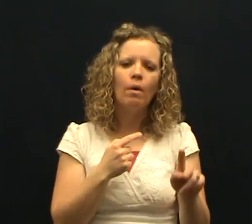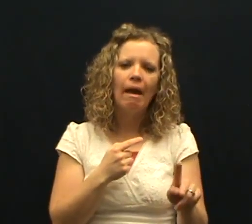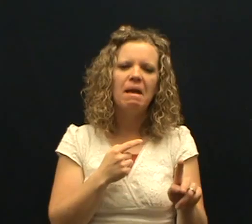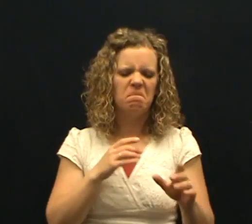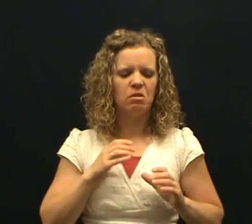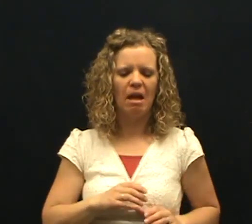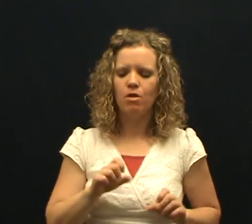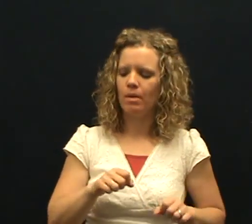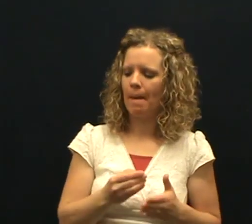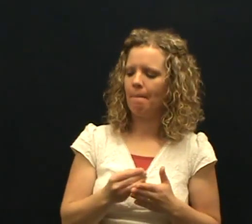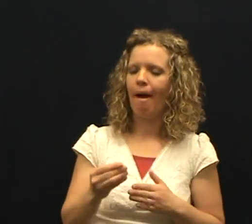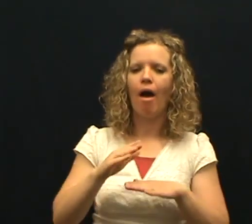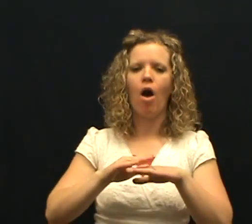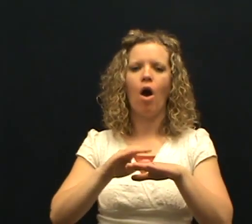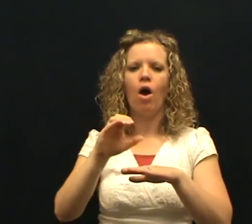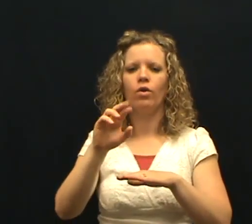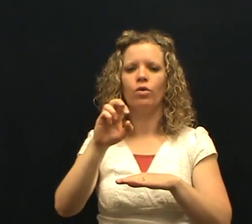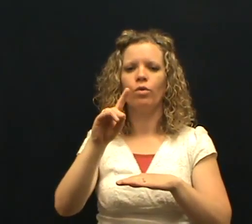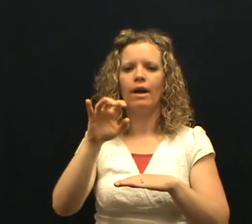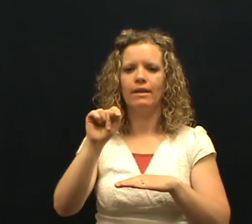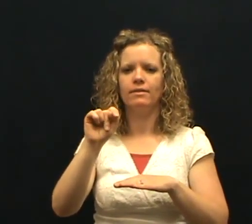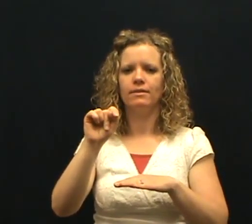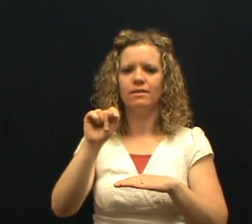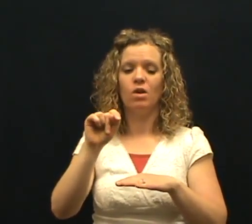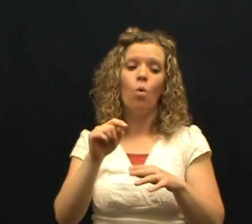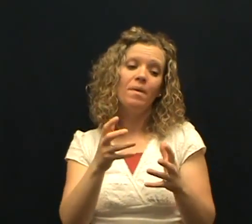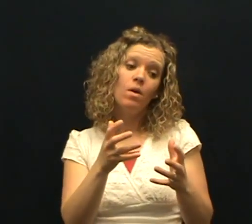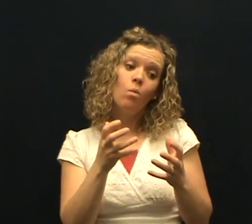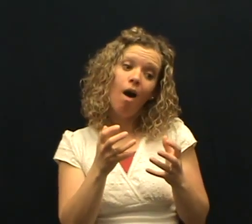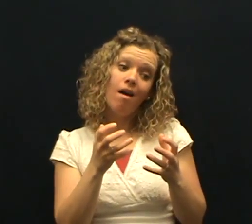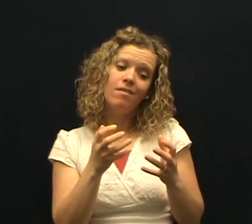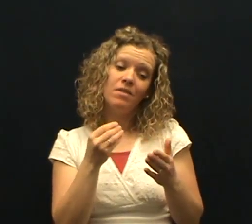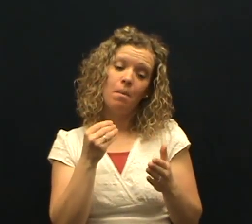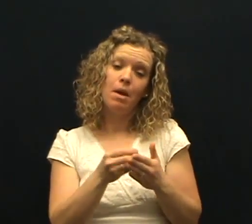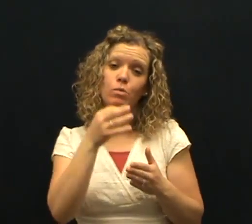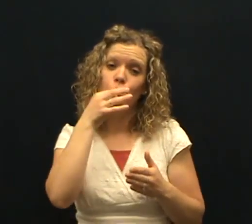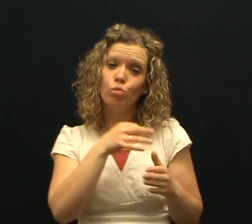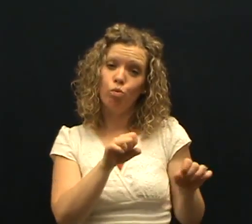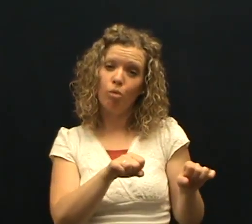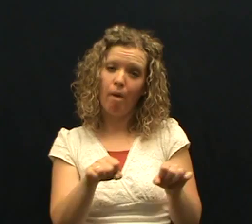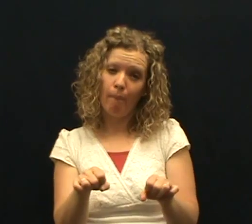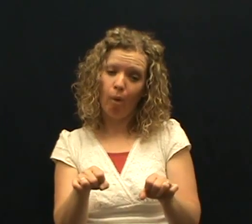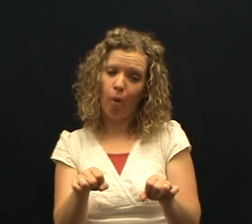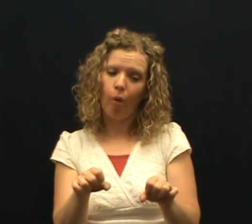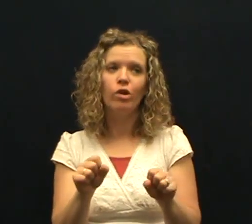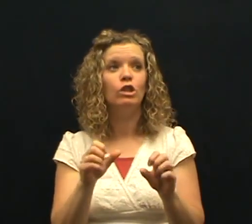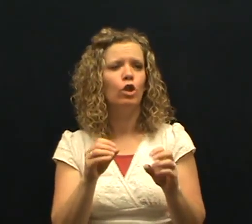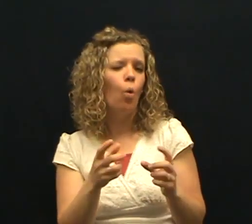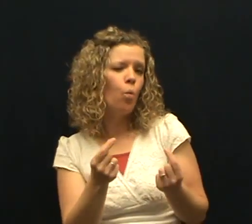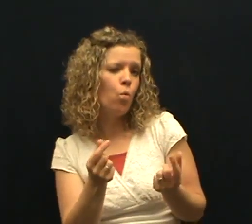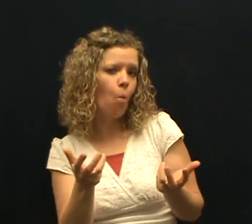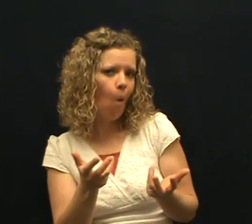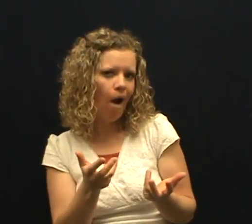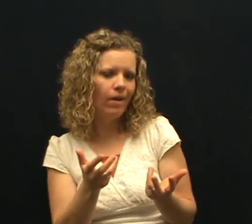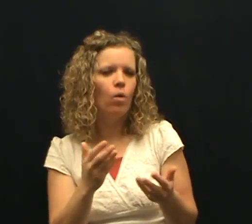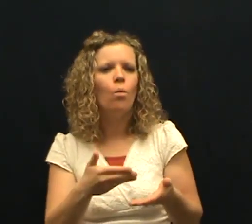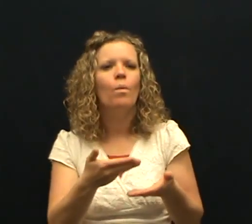want that money as soon as we can get it. So we will oftentimes give them a little bit of a discount if they pay